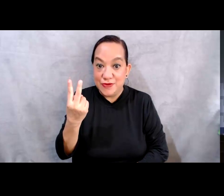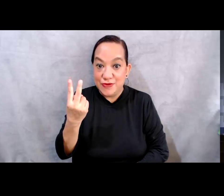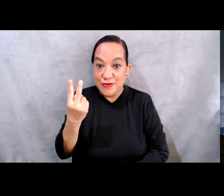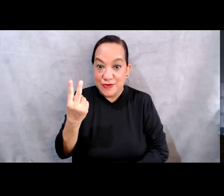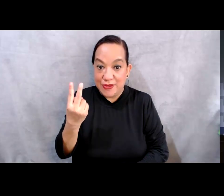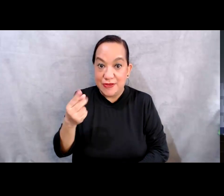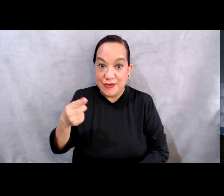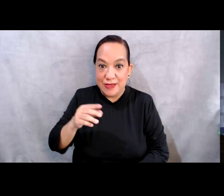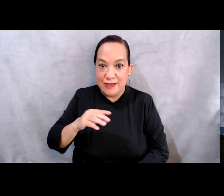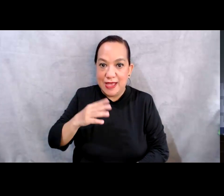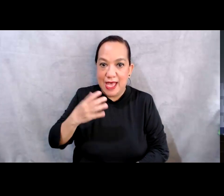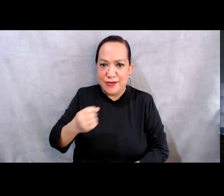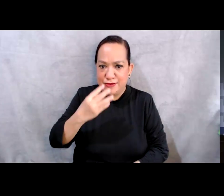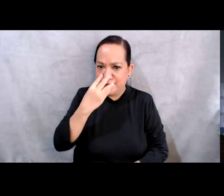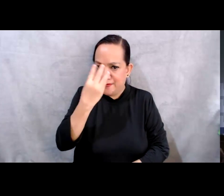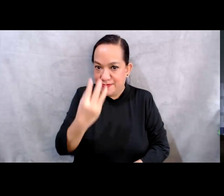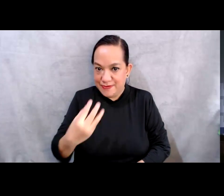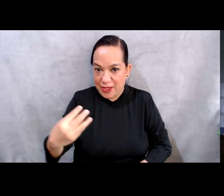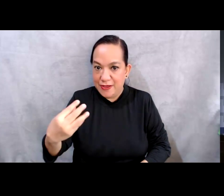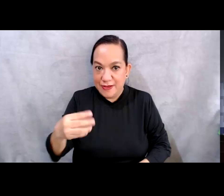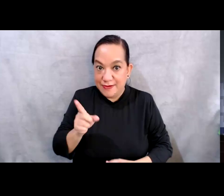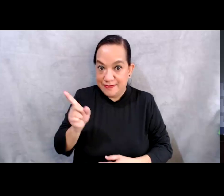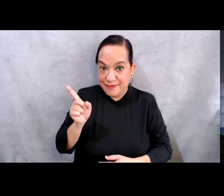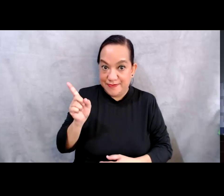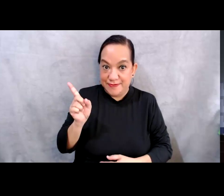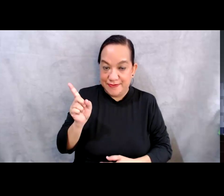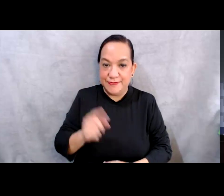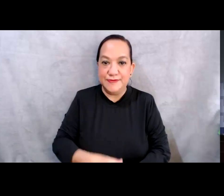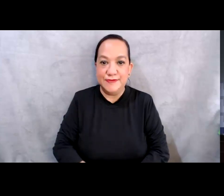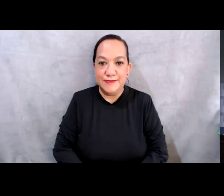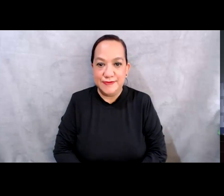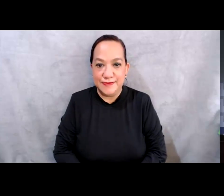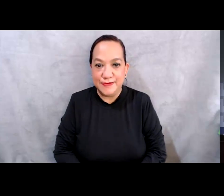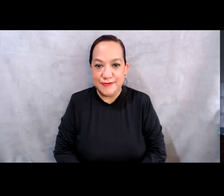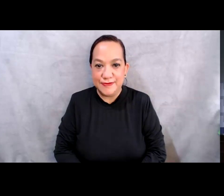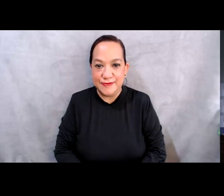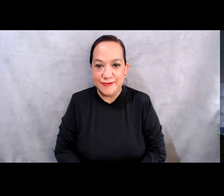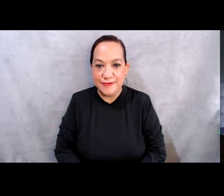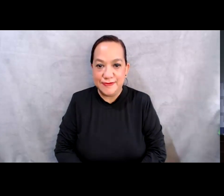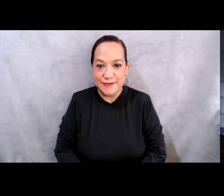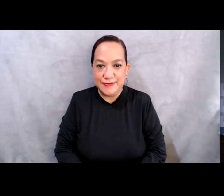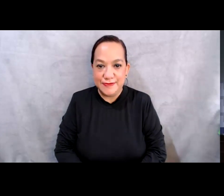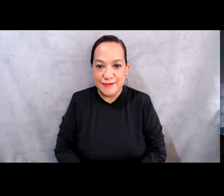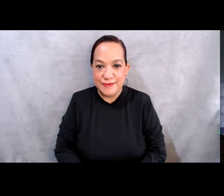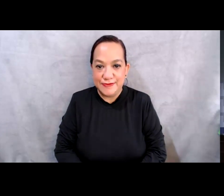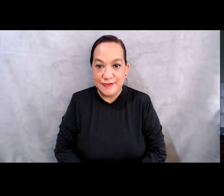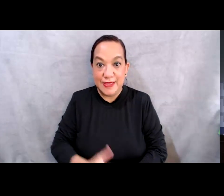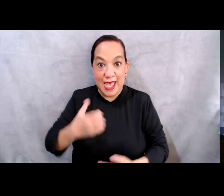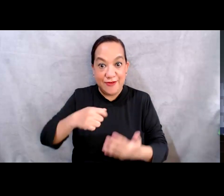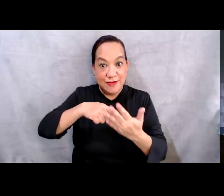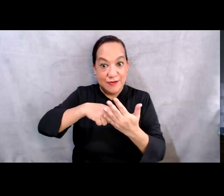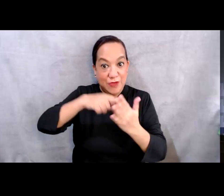One of the projects funded by the Asian Development Bank is Upper Alhara Canal project, and we are trying to understand how we